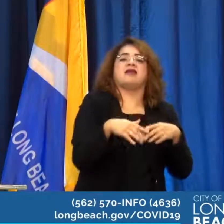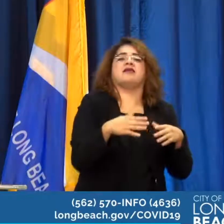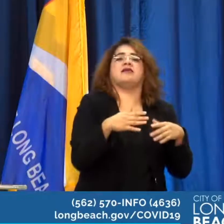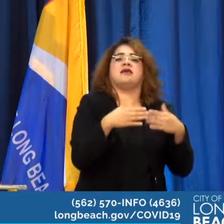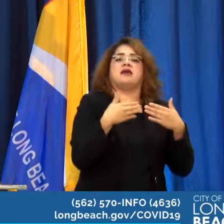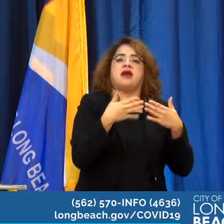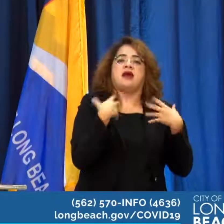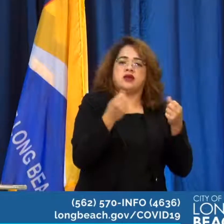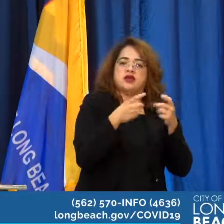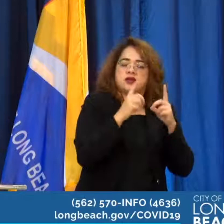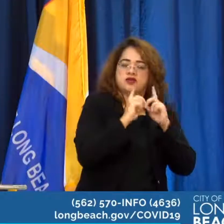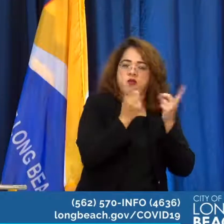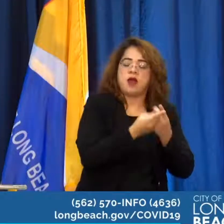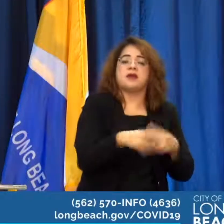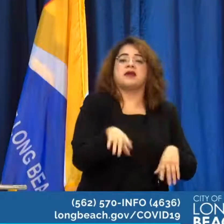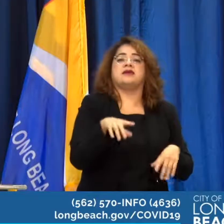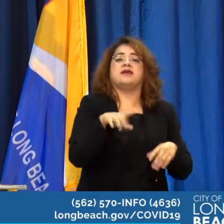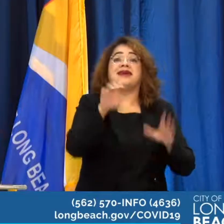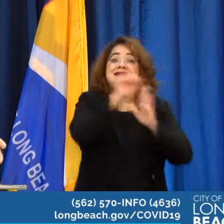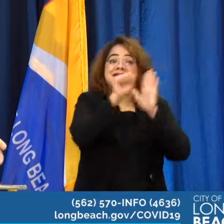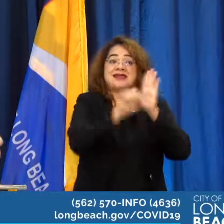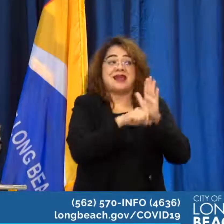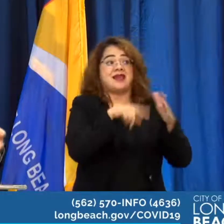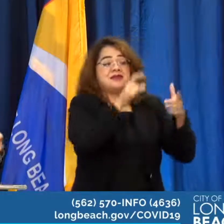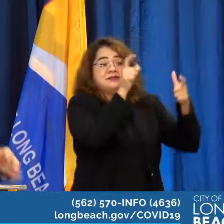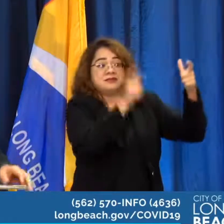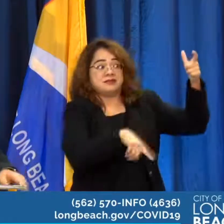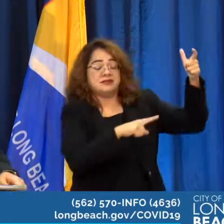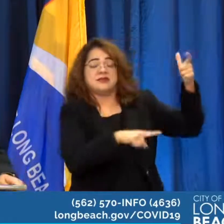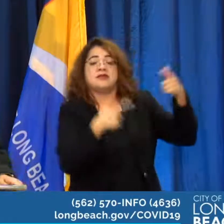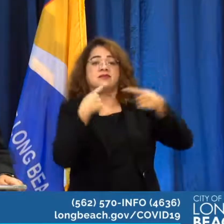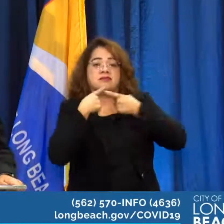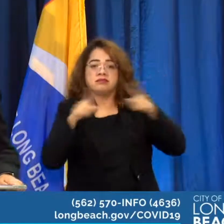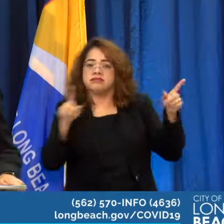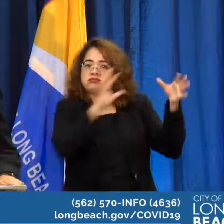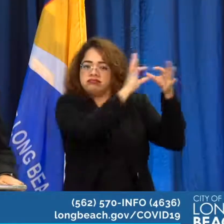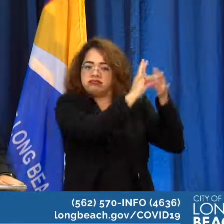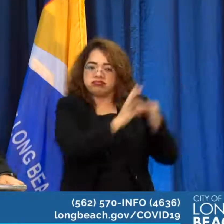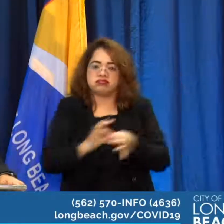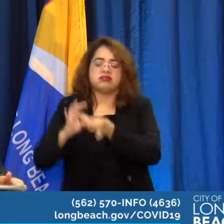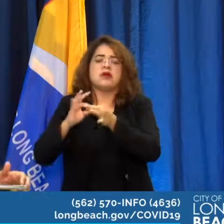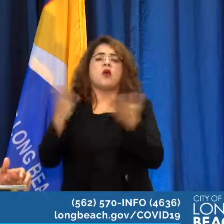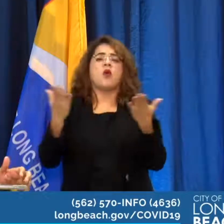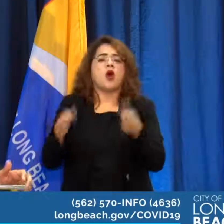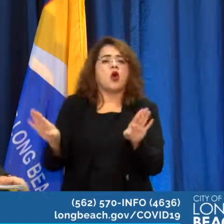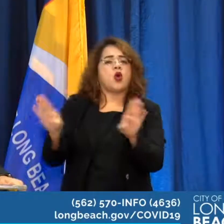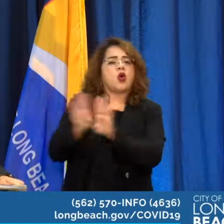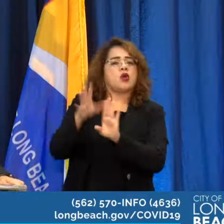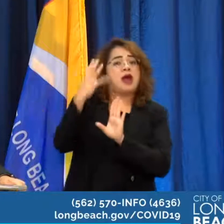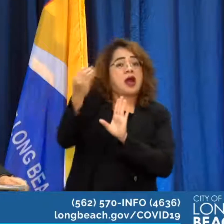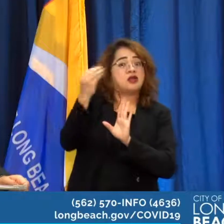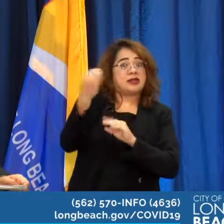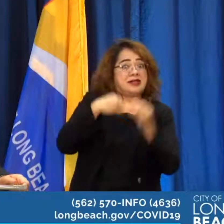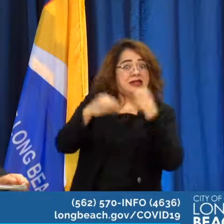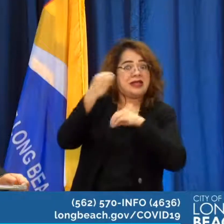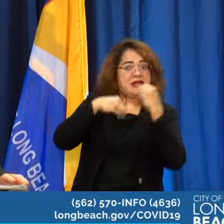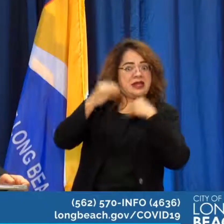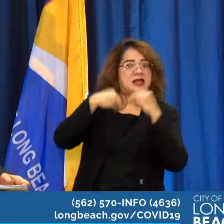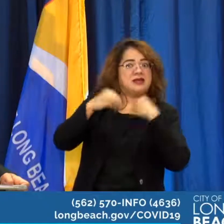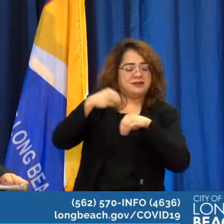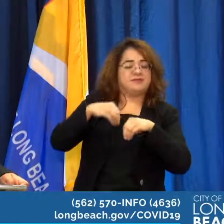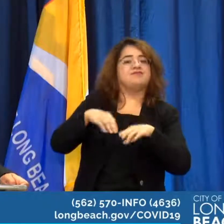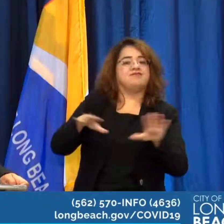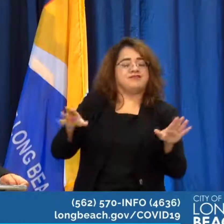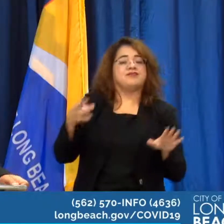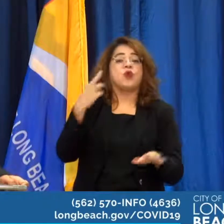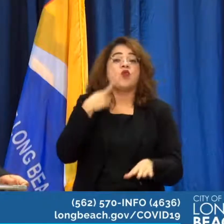additional closures as it relates to outdoor dining for restaurants. Now, I will say that this has been very,